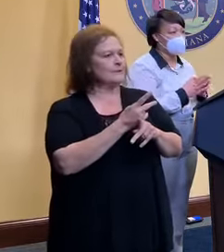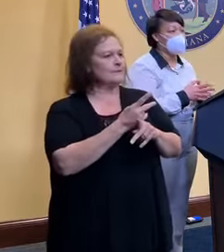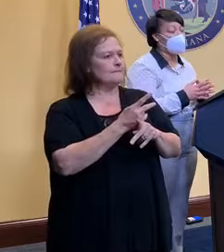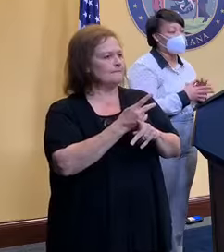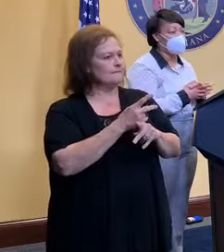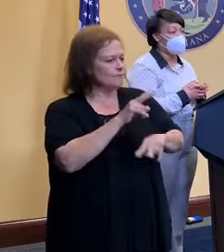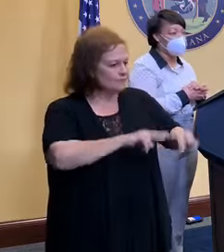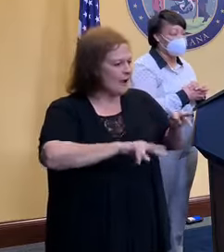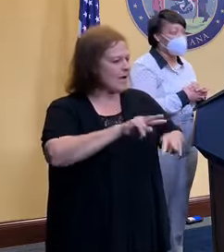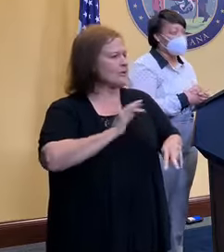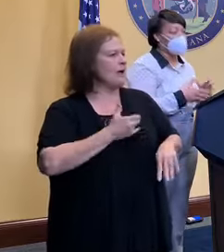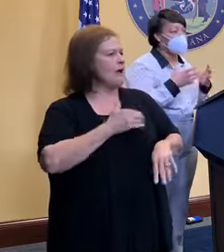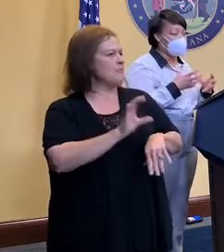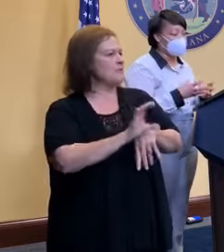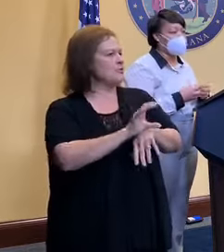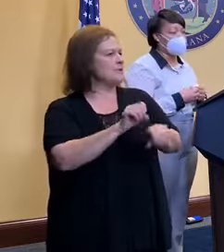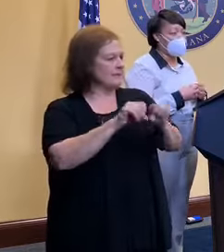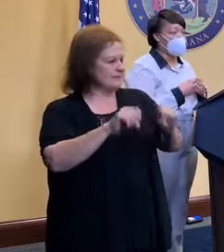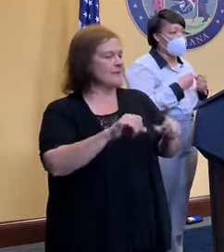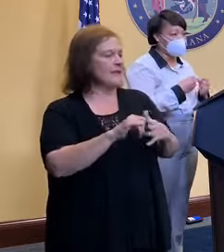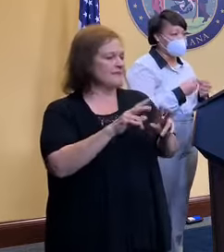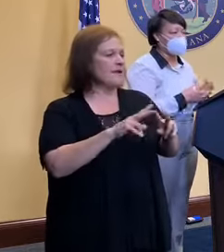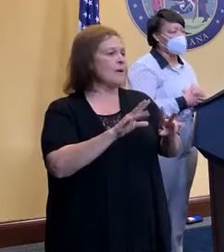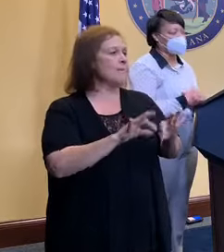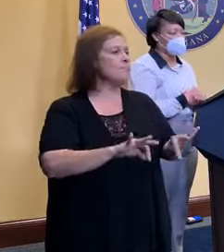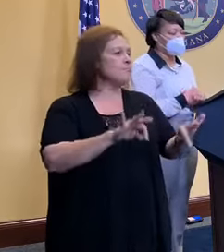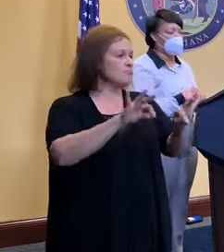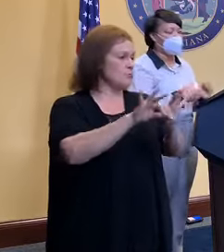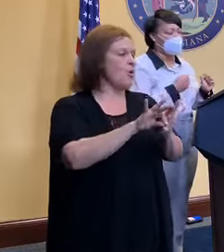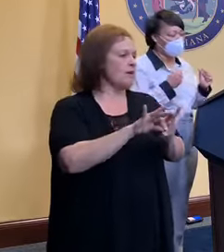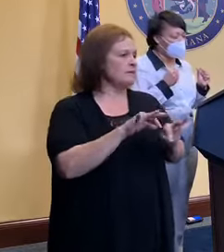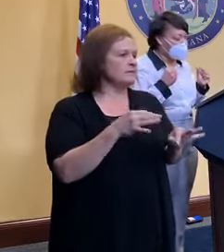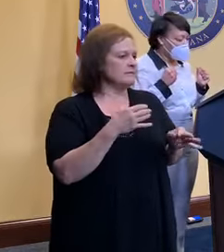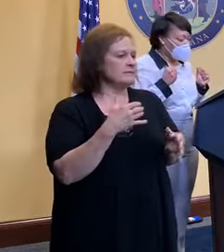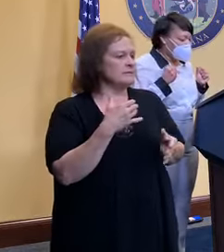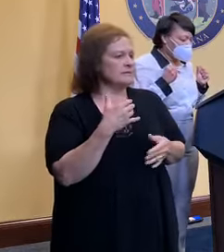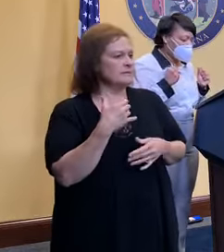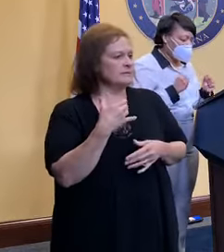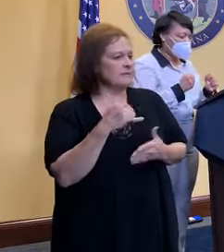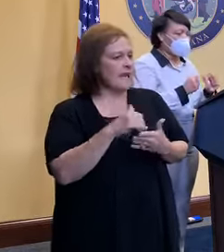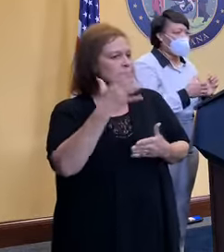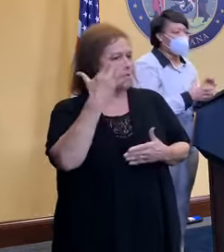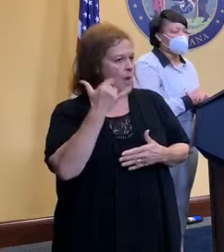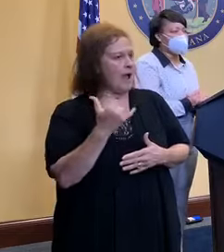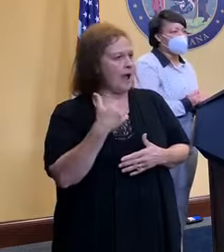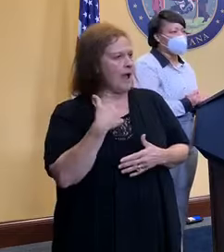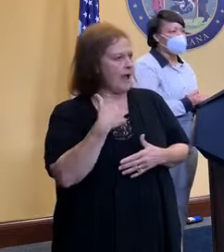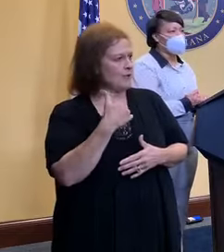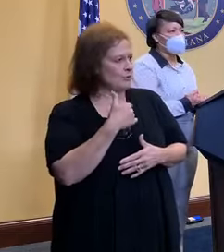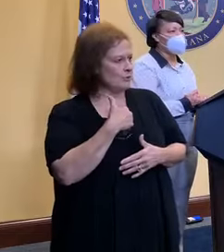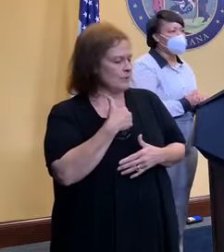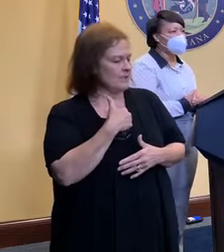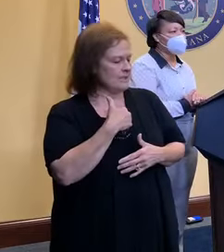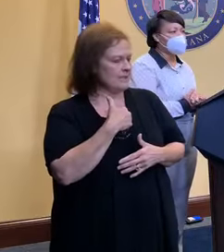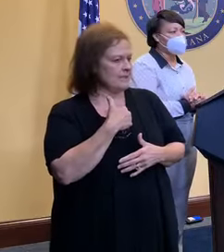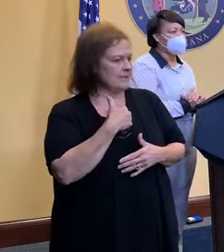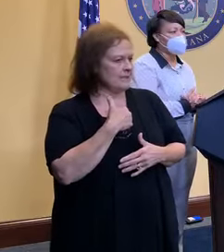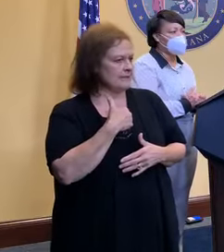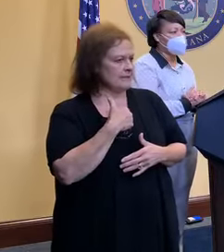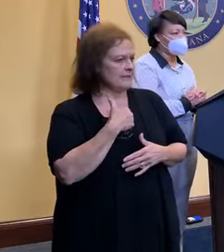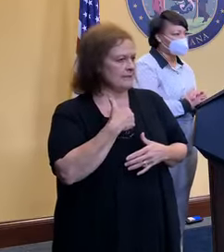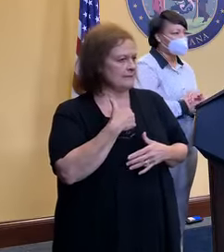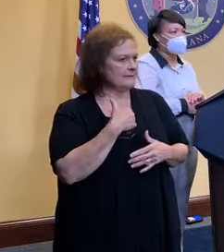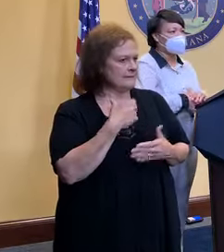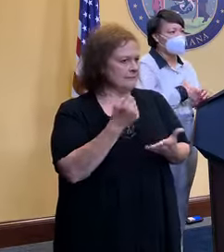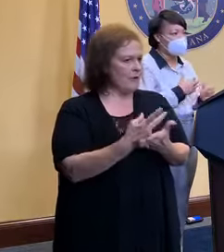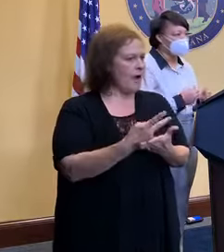big priority for me in talking about maintenance. And that's why we got our public to, approve even